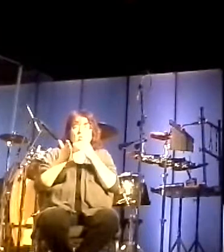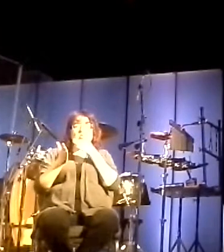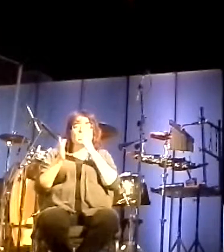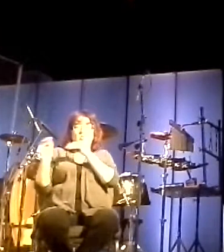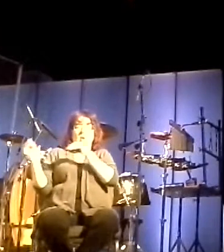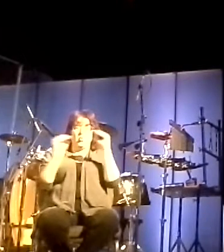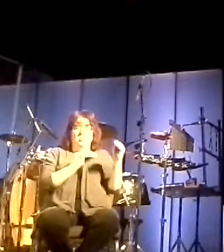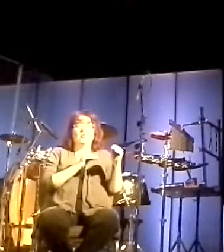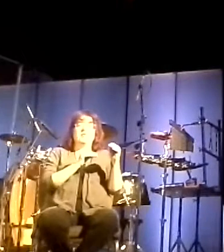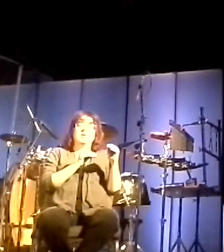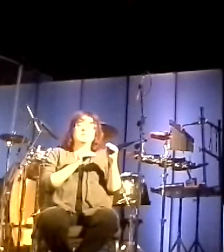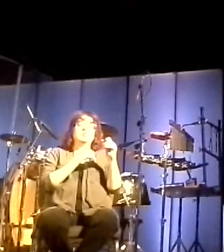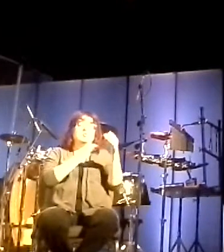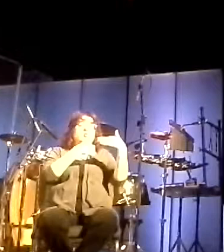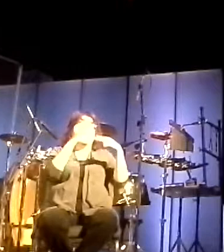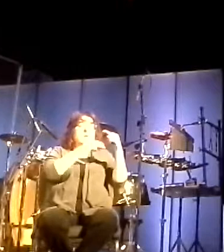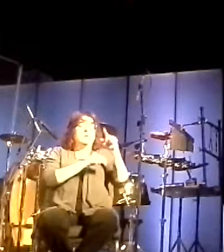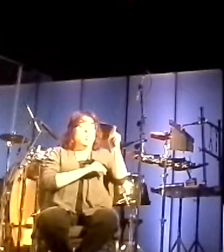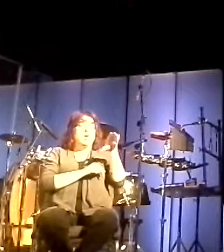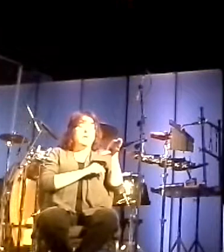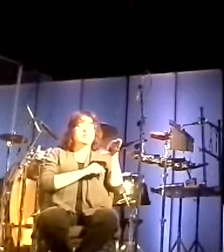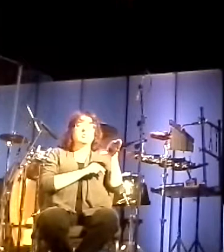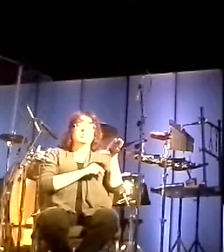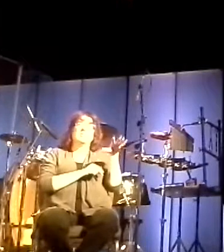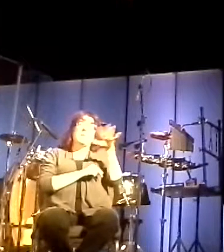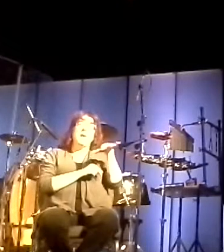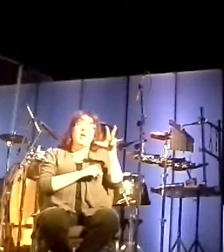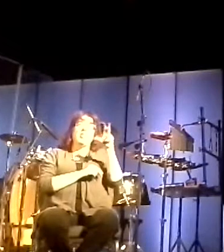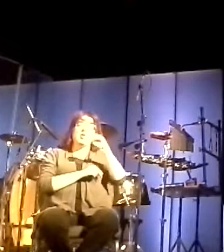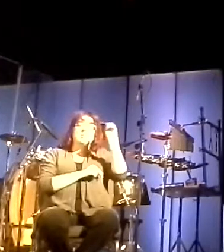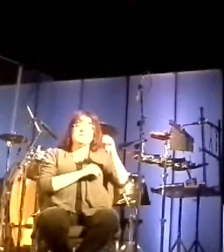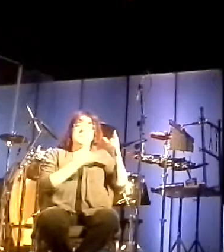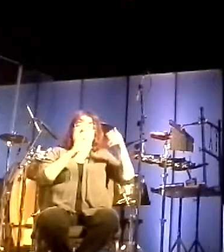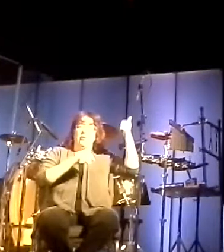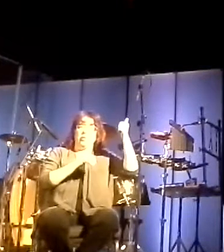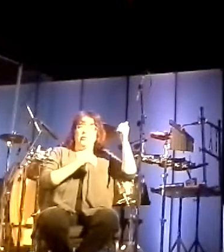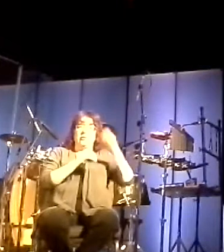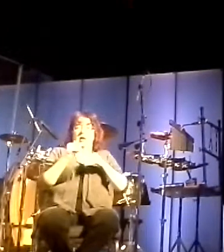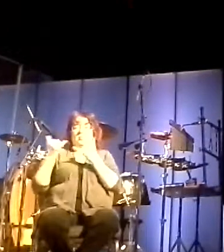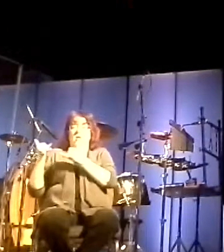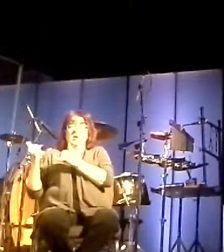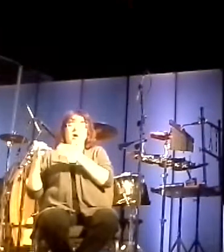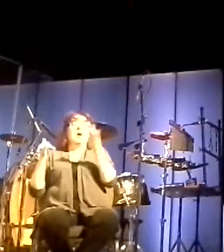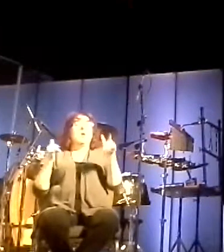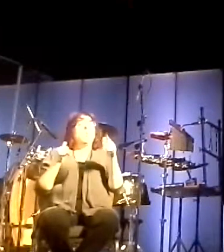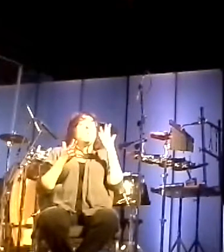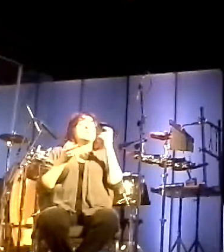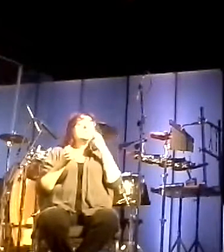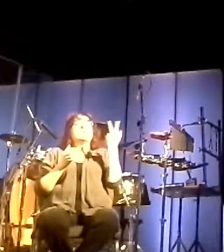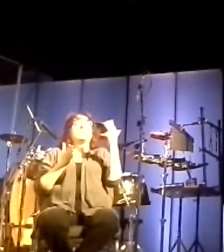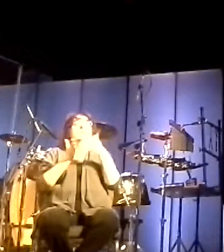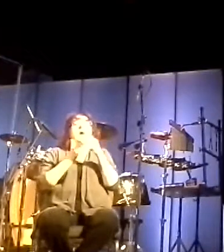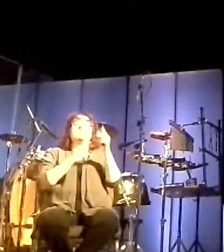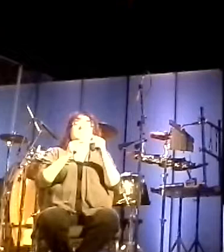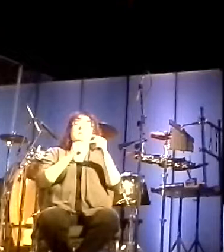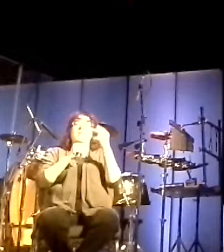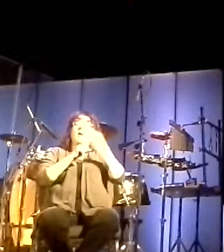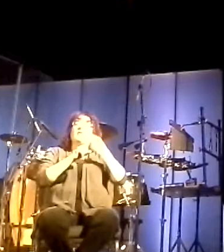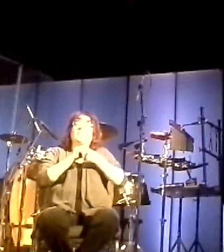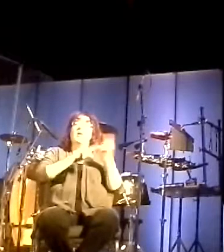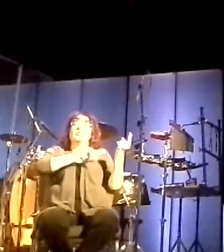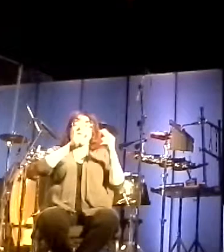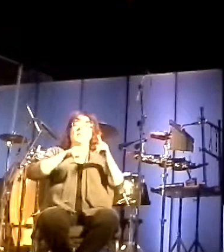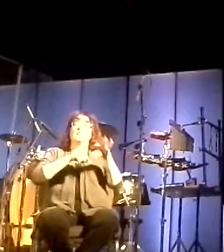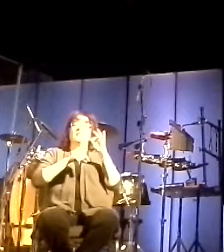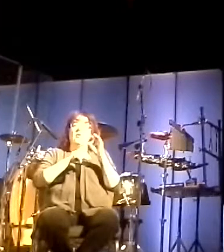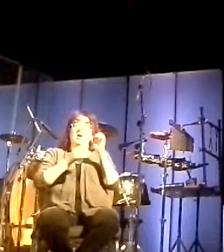Ready to move our resource center to the 100 building, which is about 30% bigger than our current resource center. We want to see 3,000 plus people a month come through